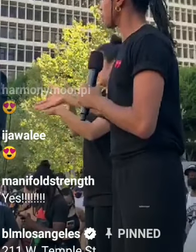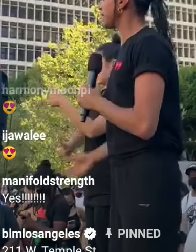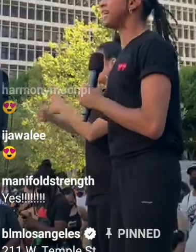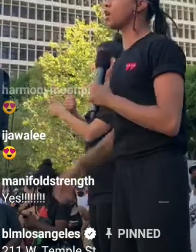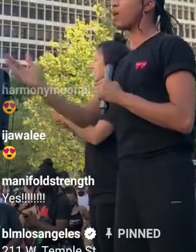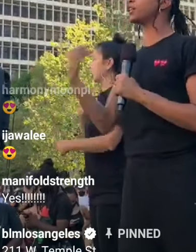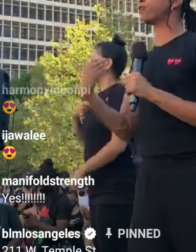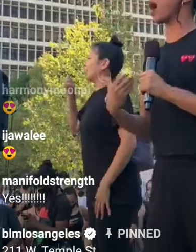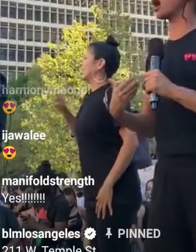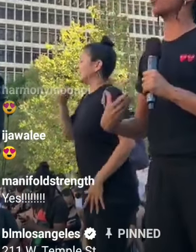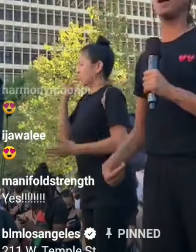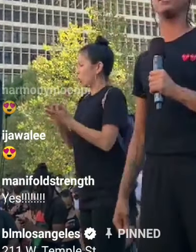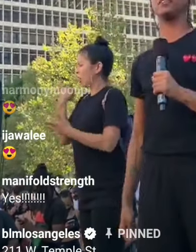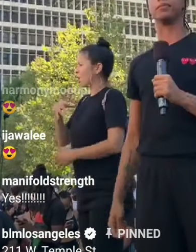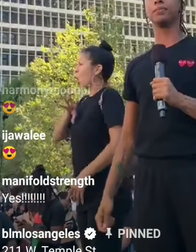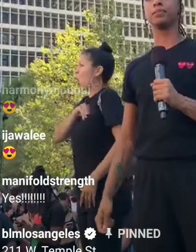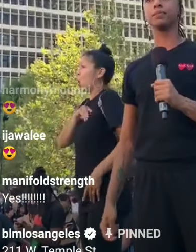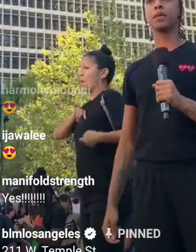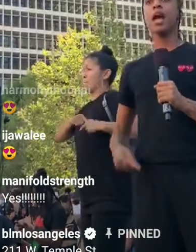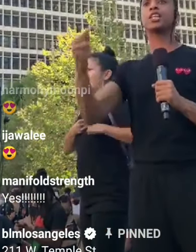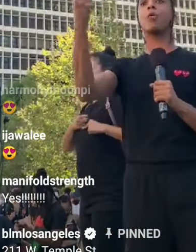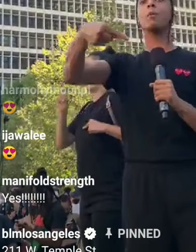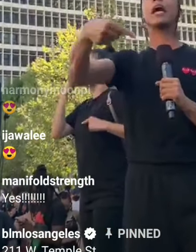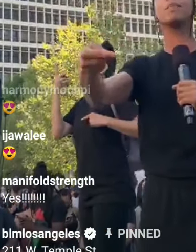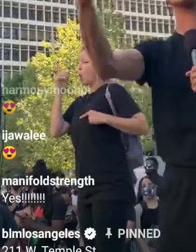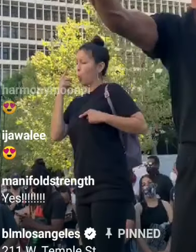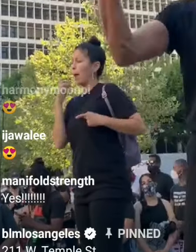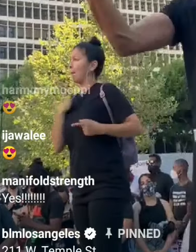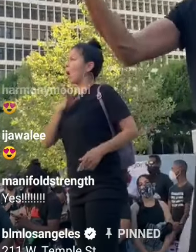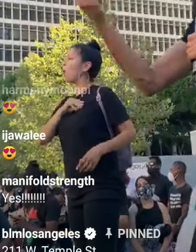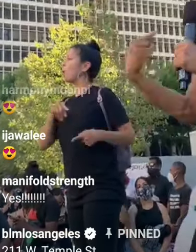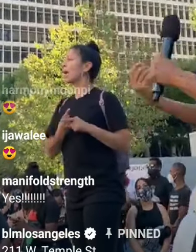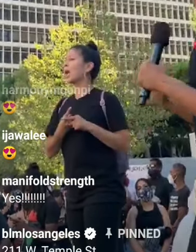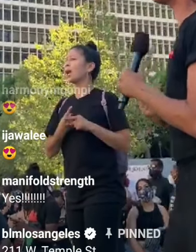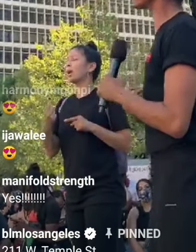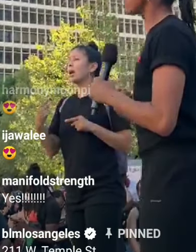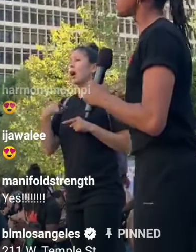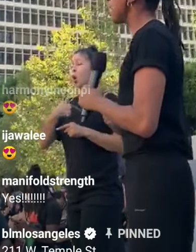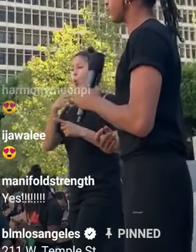Everybody's free. Ain't nobody free.